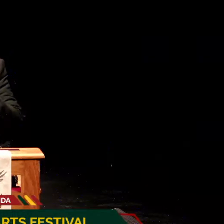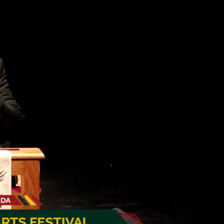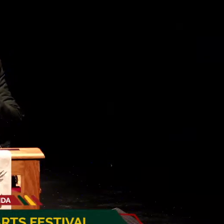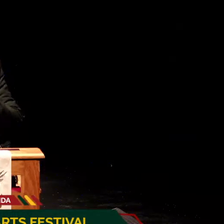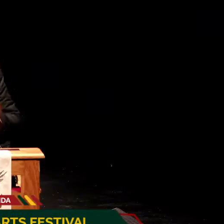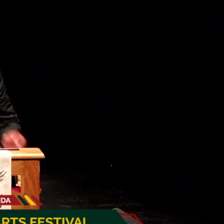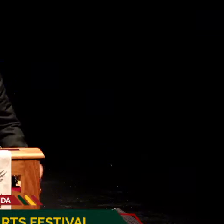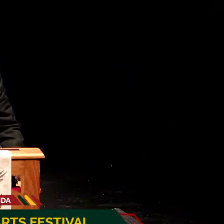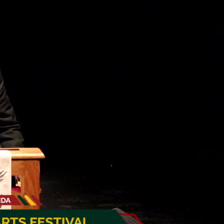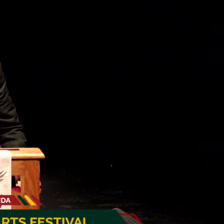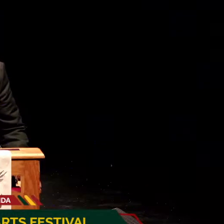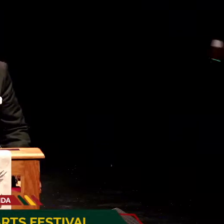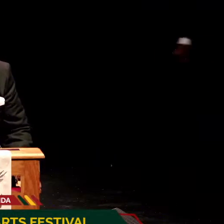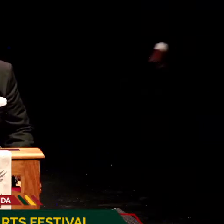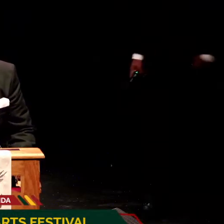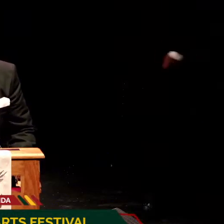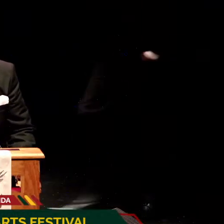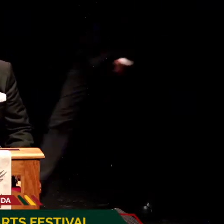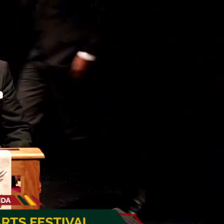programs.